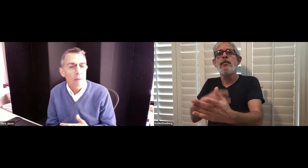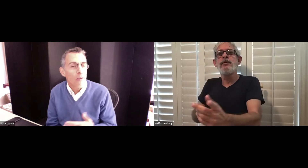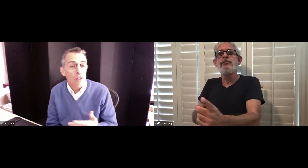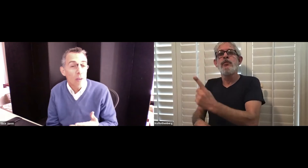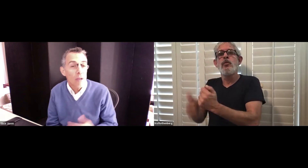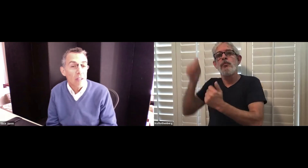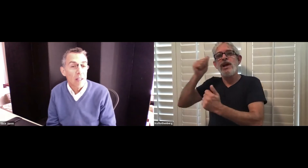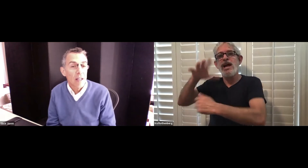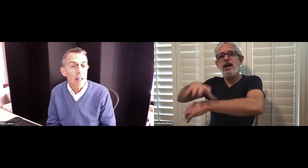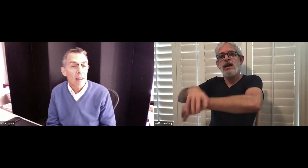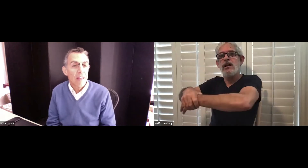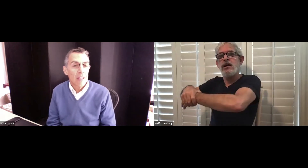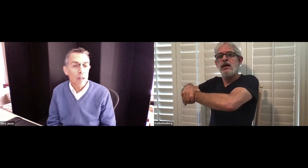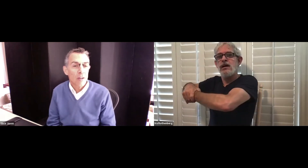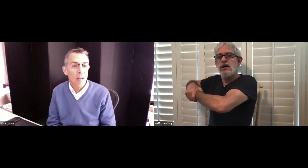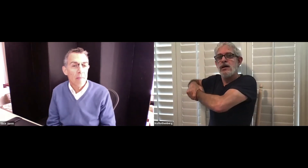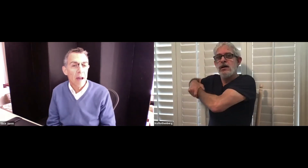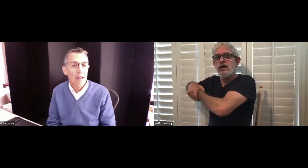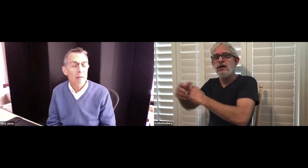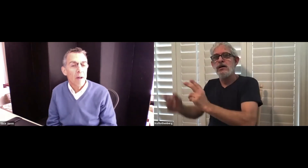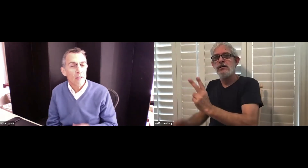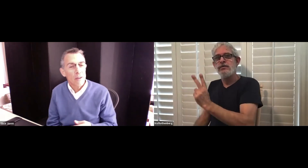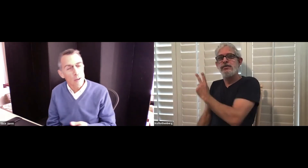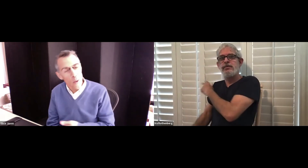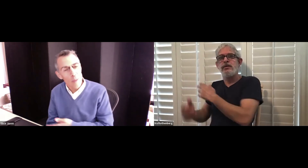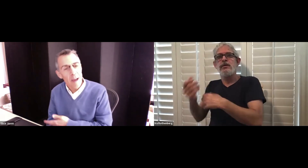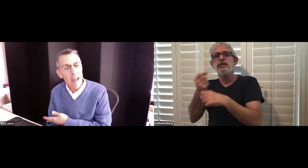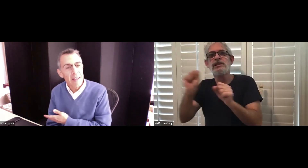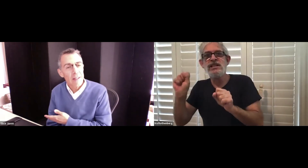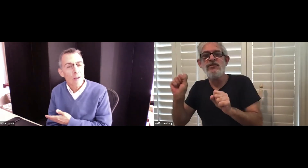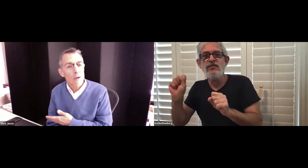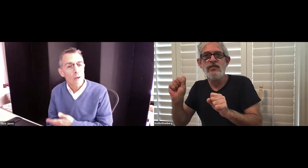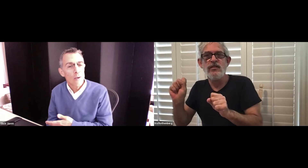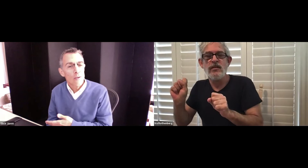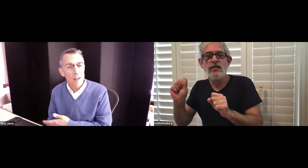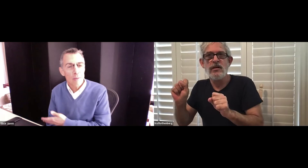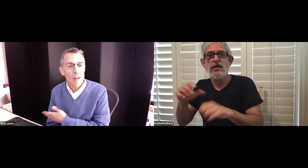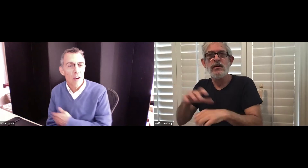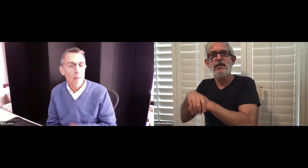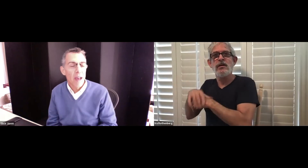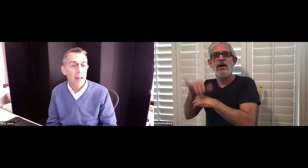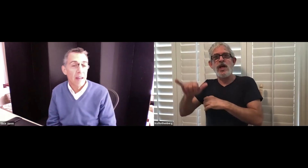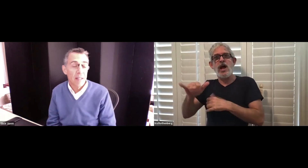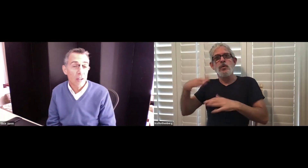some reason, the inspector let my mother go with my aunt, who dragged her by the arm and essentially saved